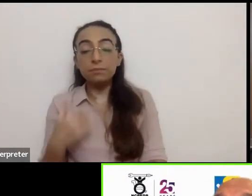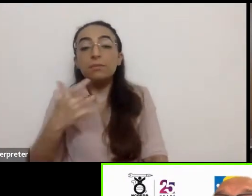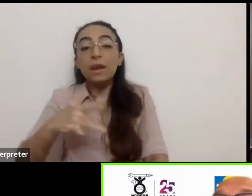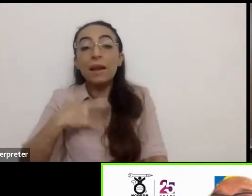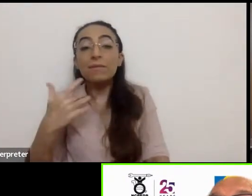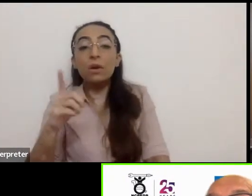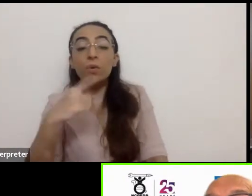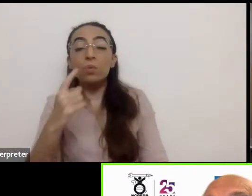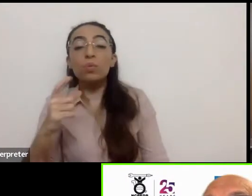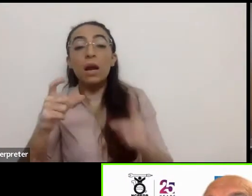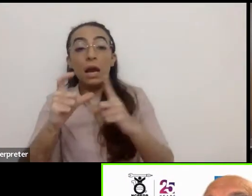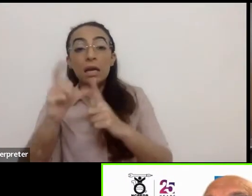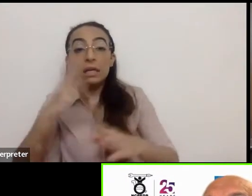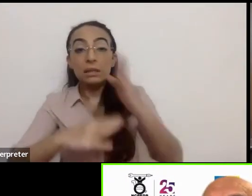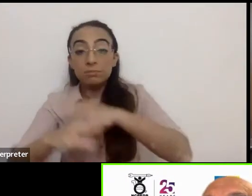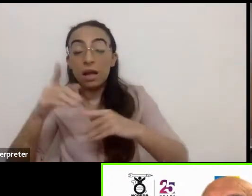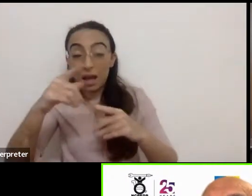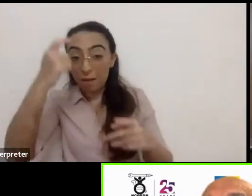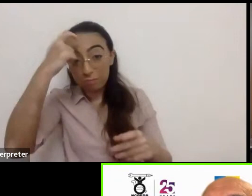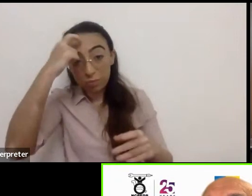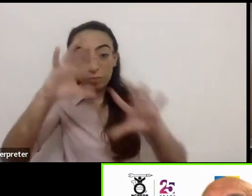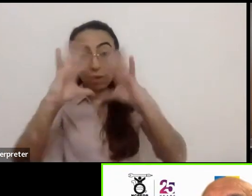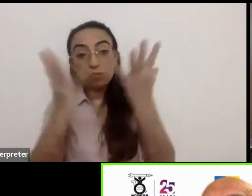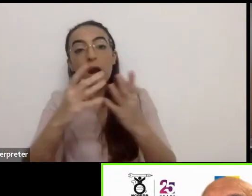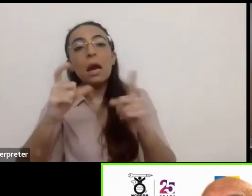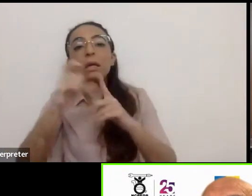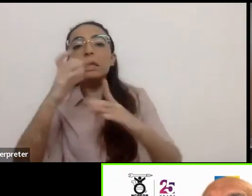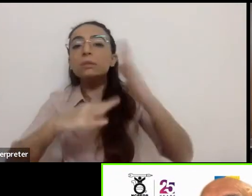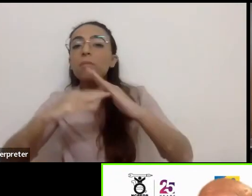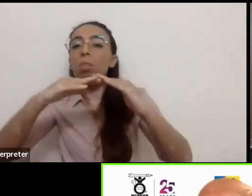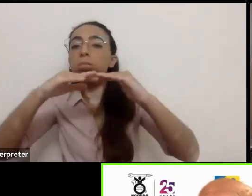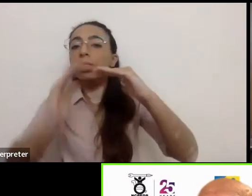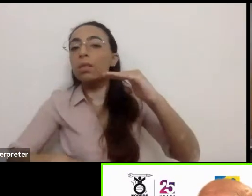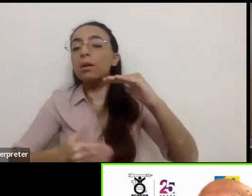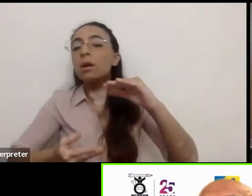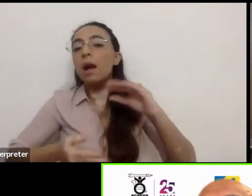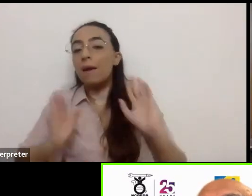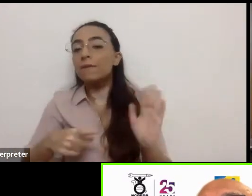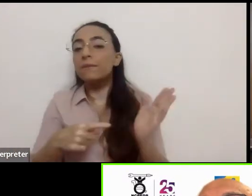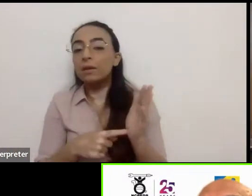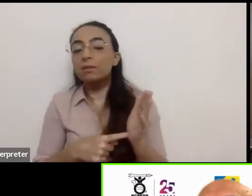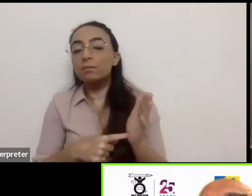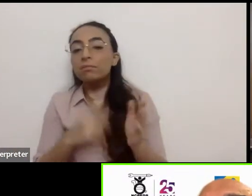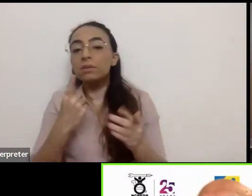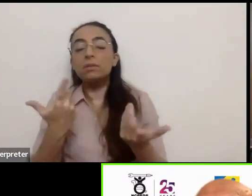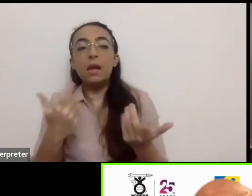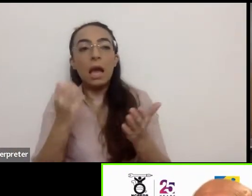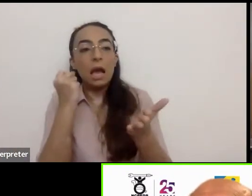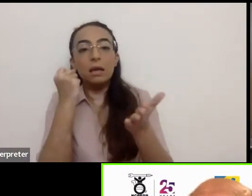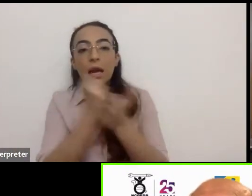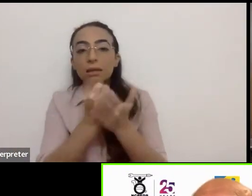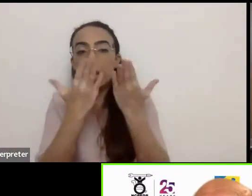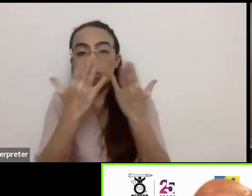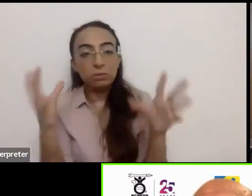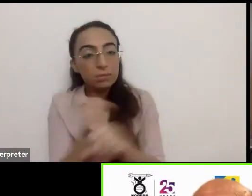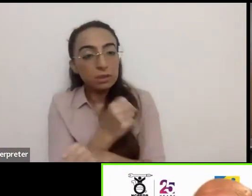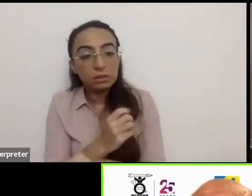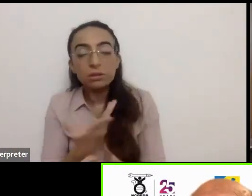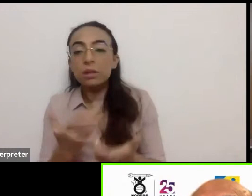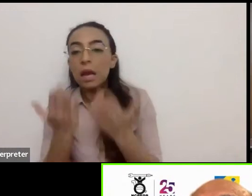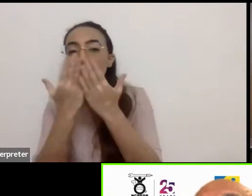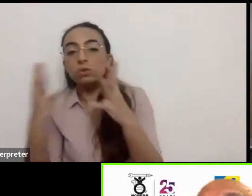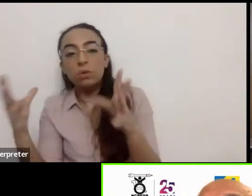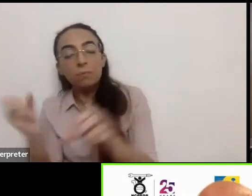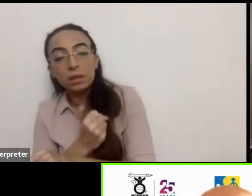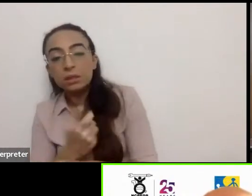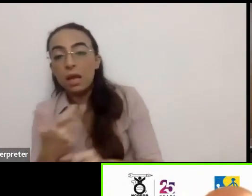disabled get even more marginalized, right? So, they don't get the right to education, or they don't get education. People don't know how to